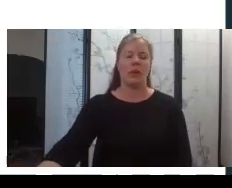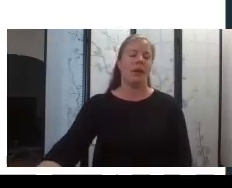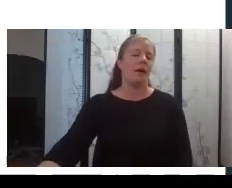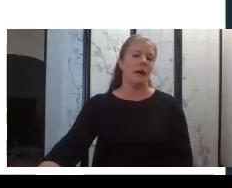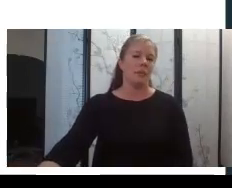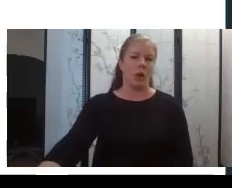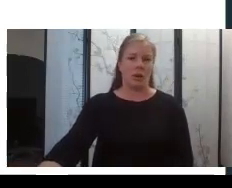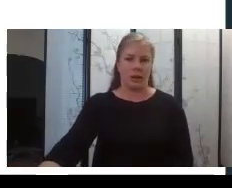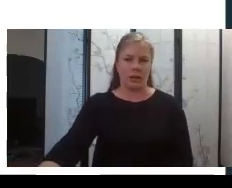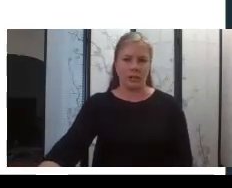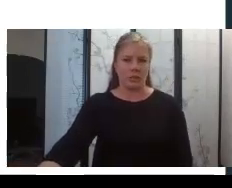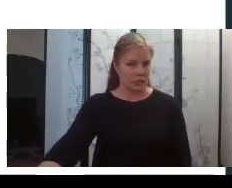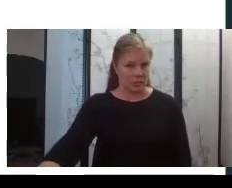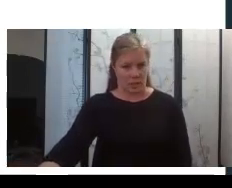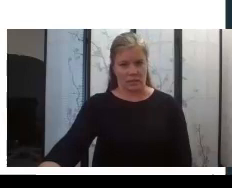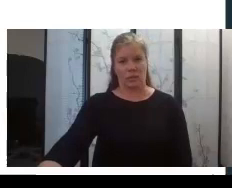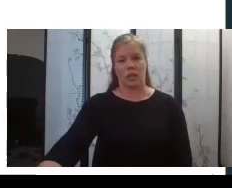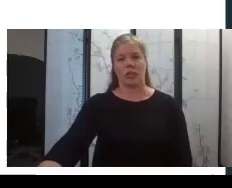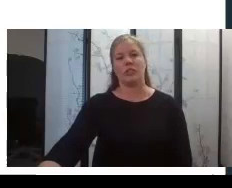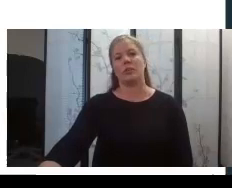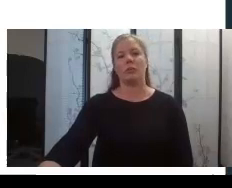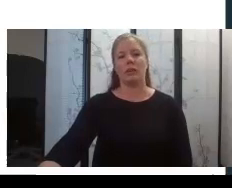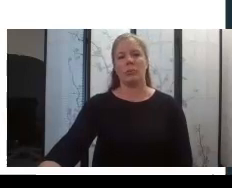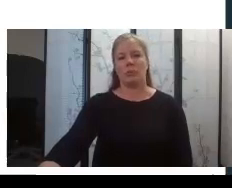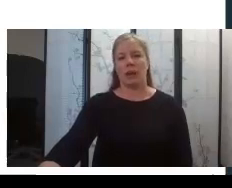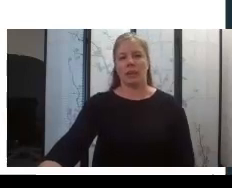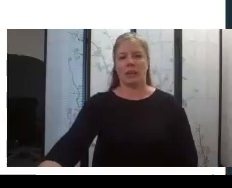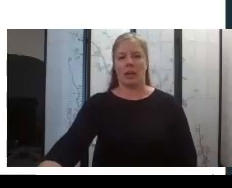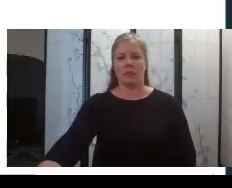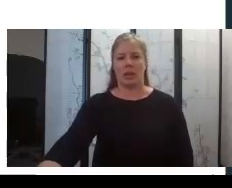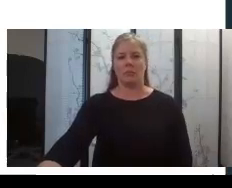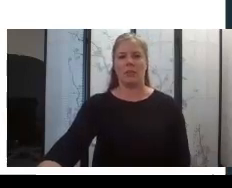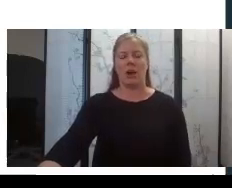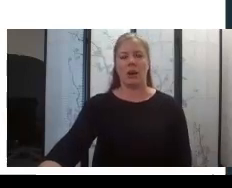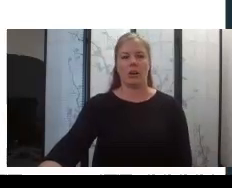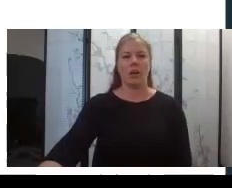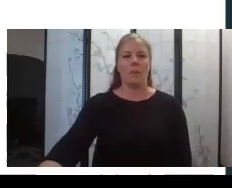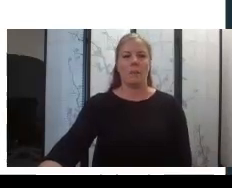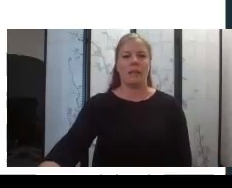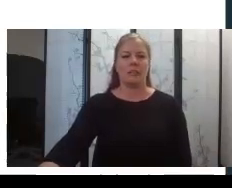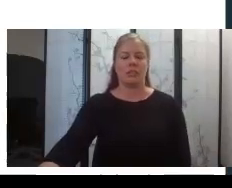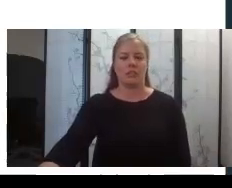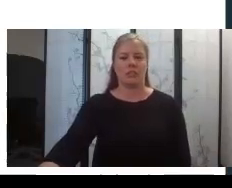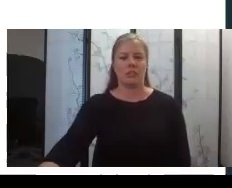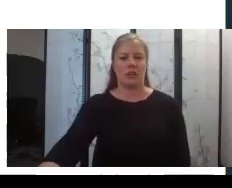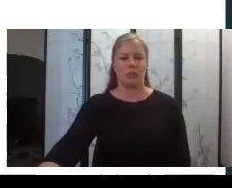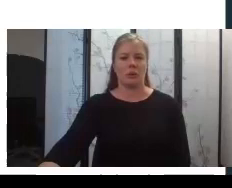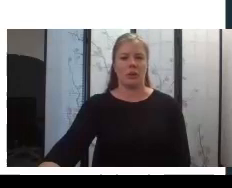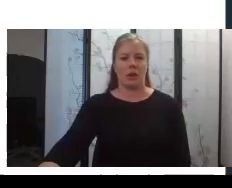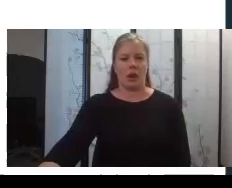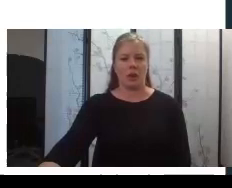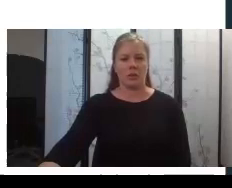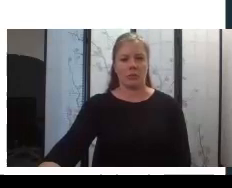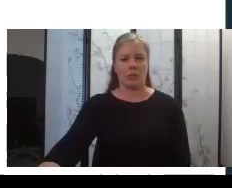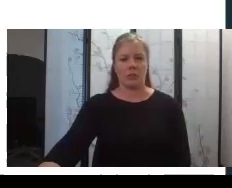with our English sentence structure. So if we keep in mind that a lot of times our English starts